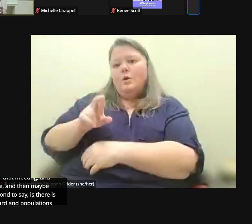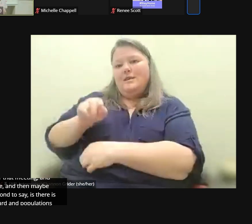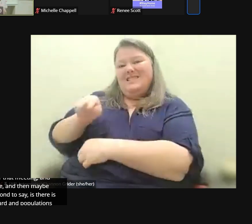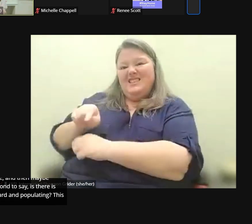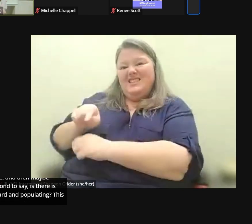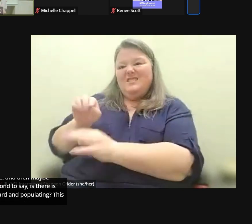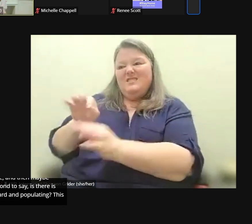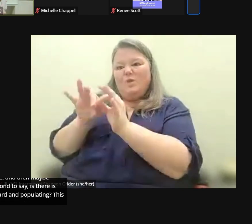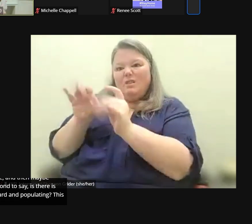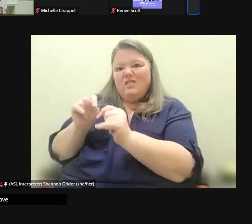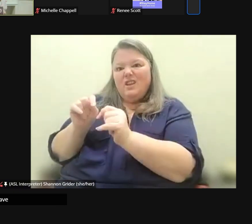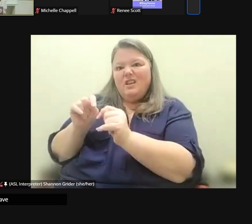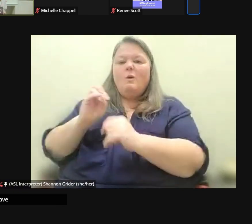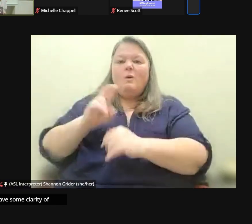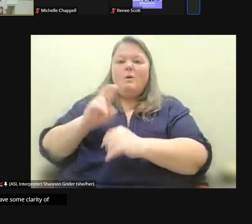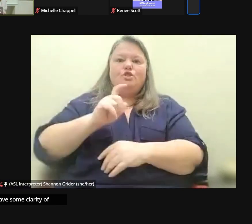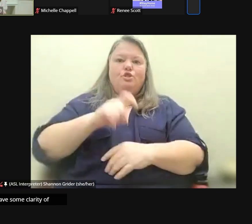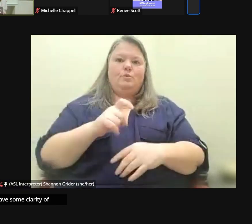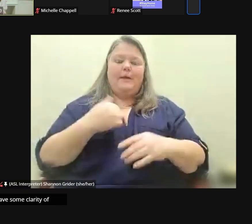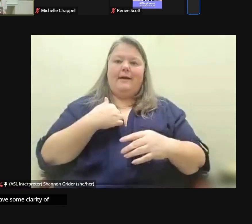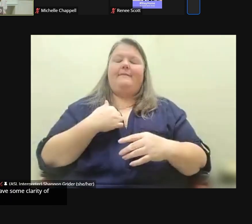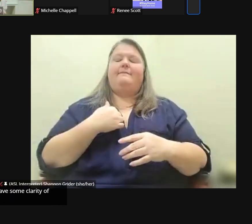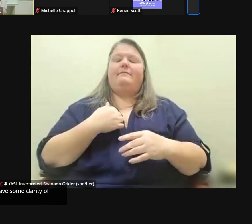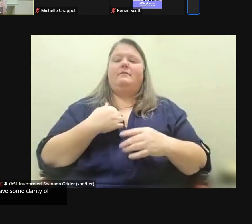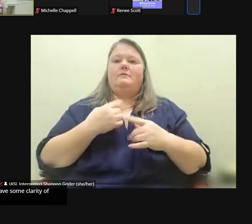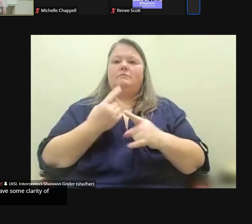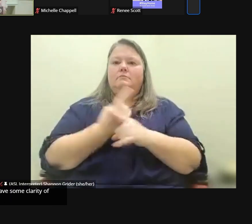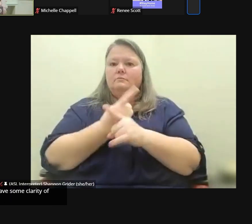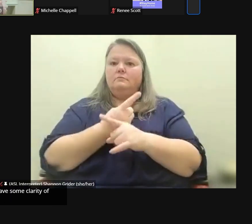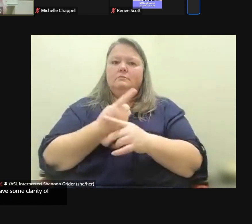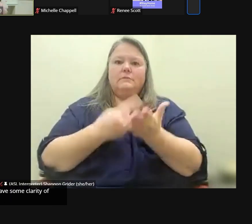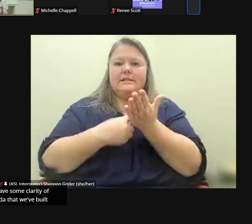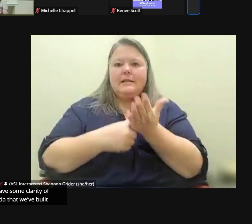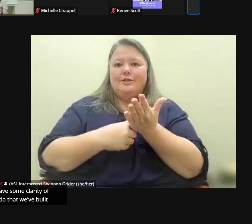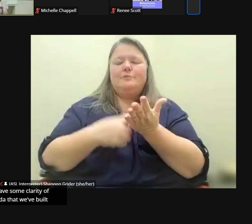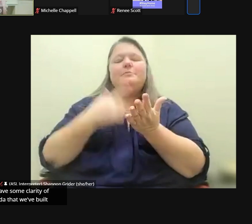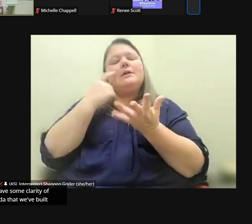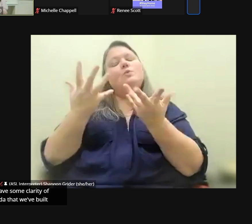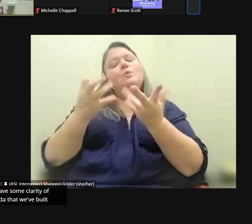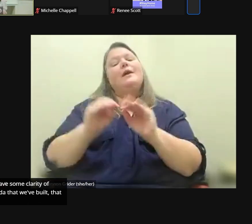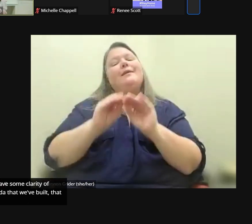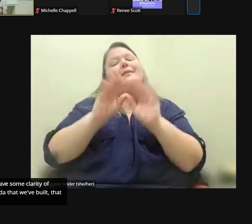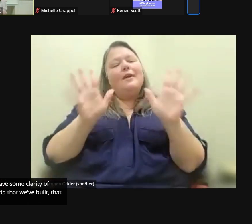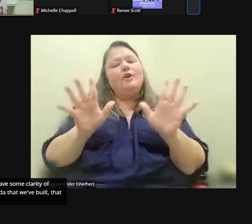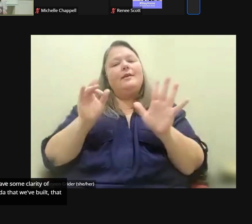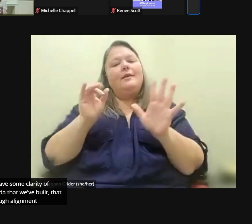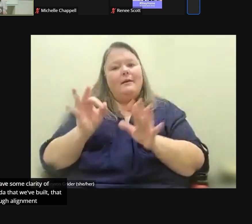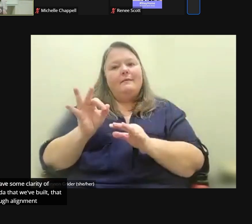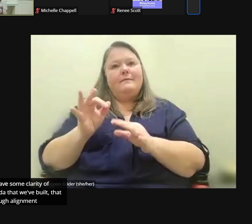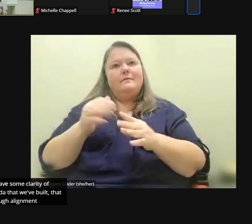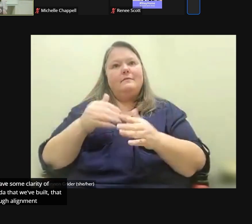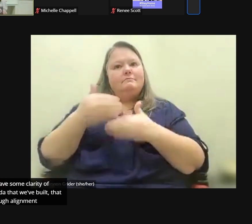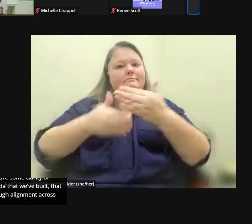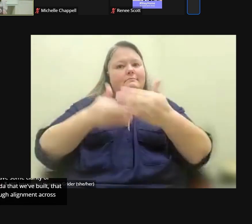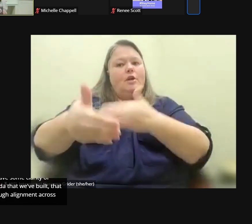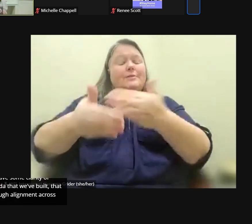have some clarity of direction in the policy agenda that we've built, that we know now we have enough alignment across these 10 ideas?